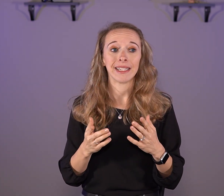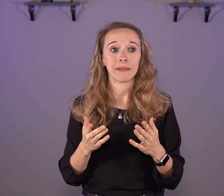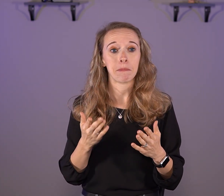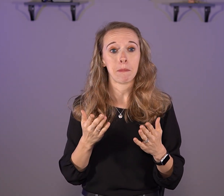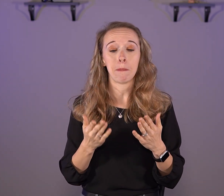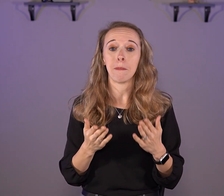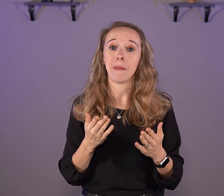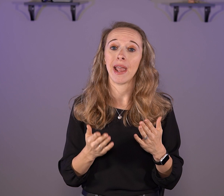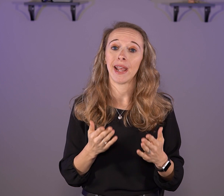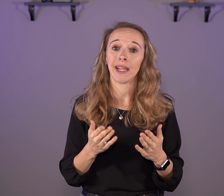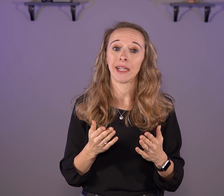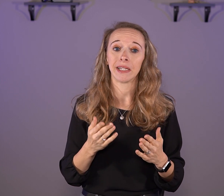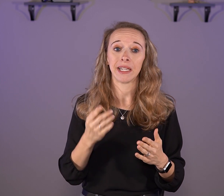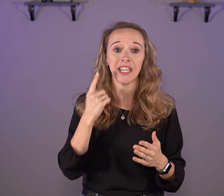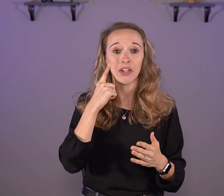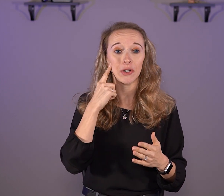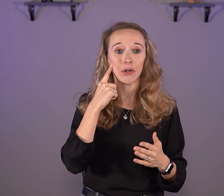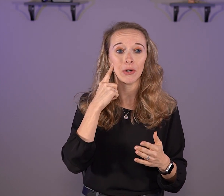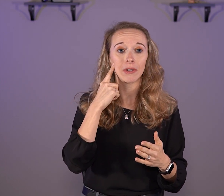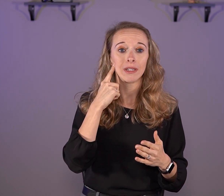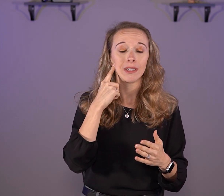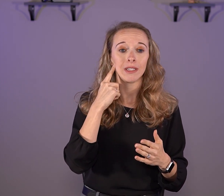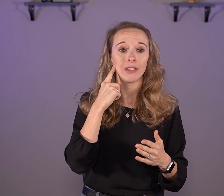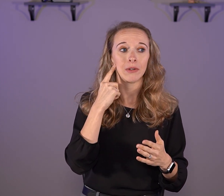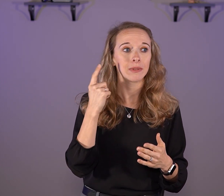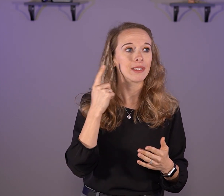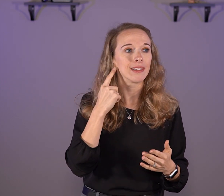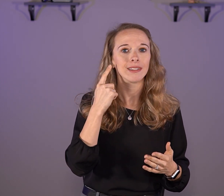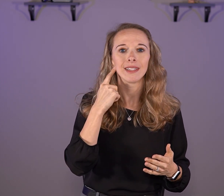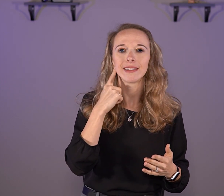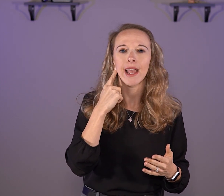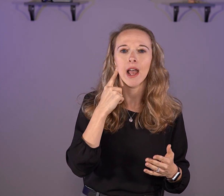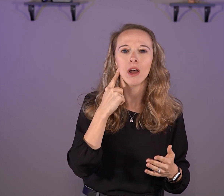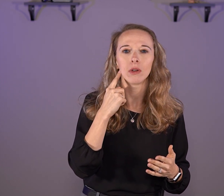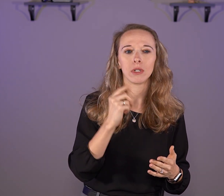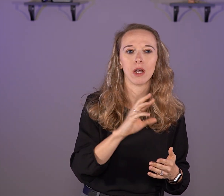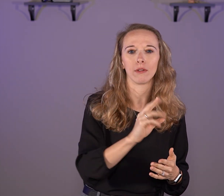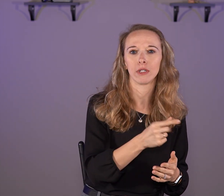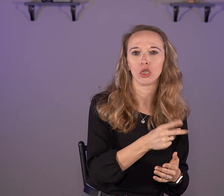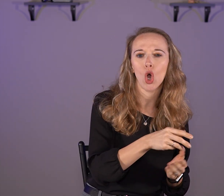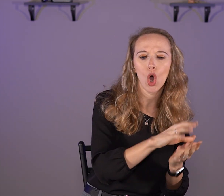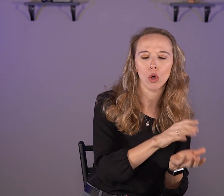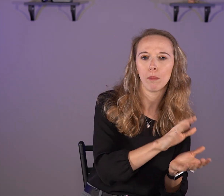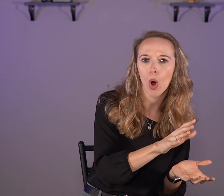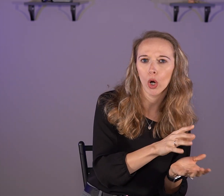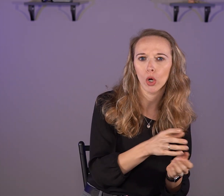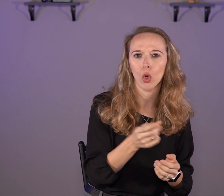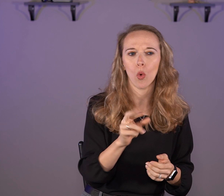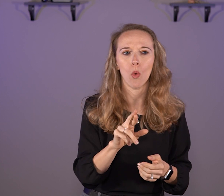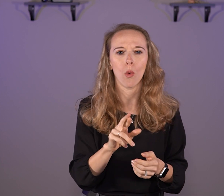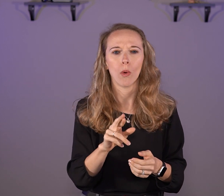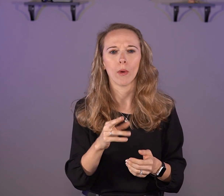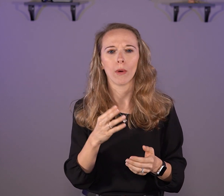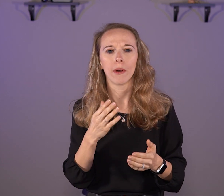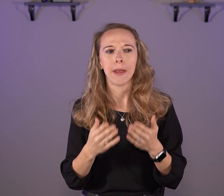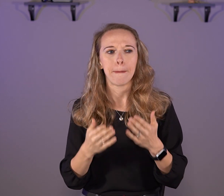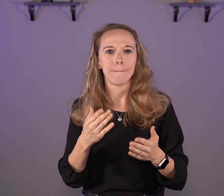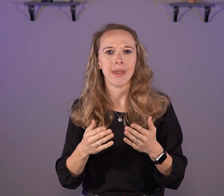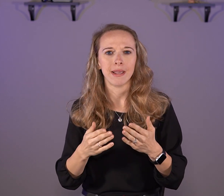It may hear the sound of a dog bark or